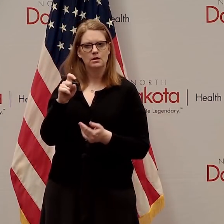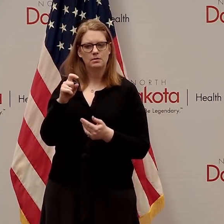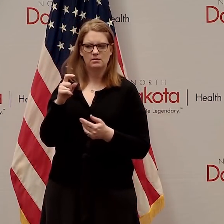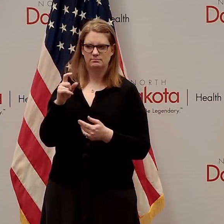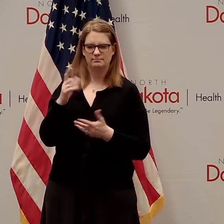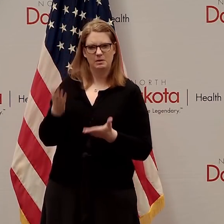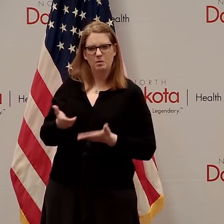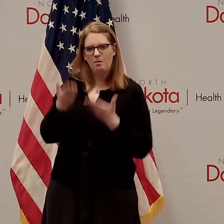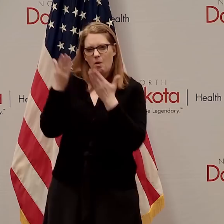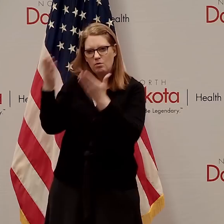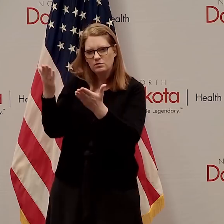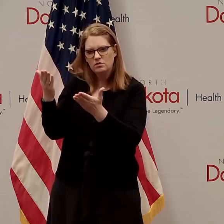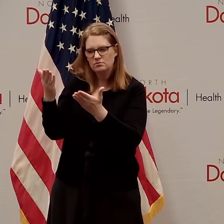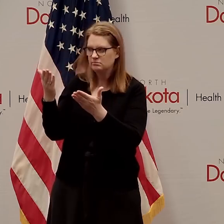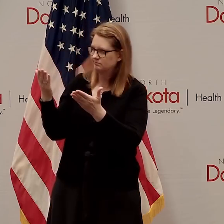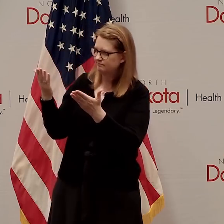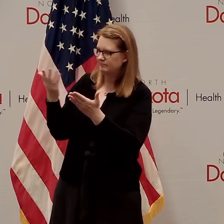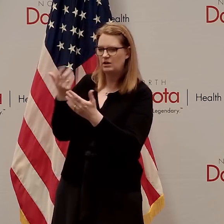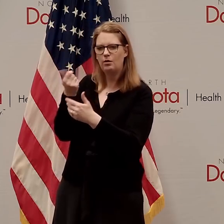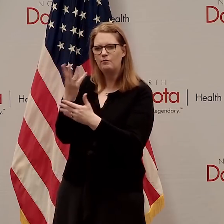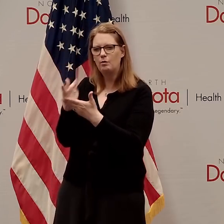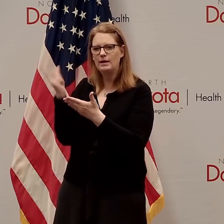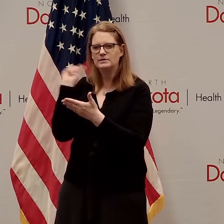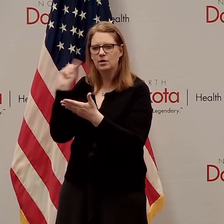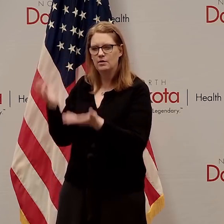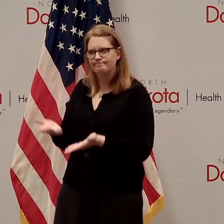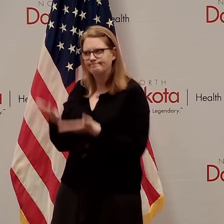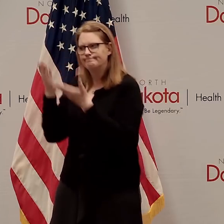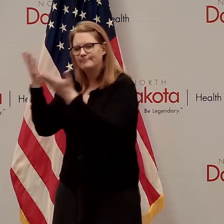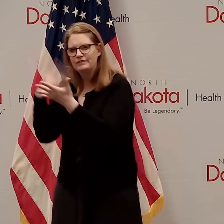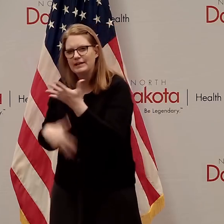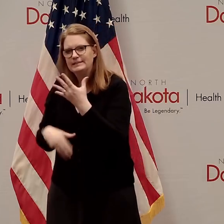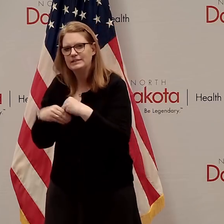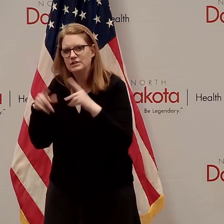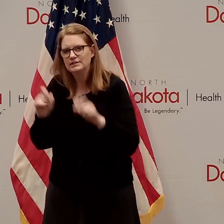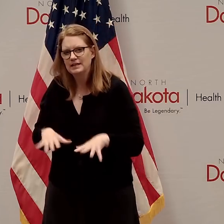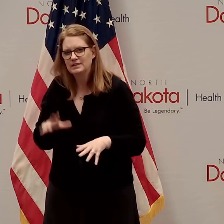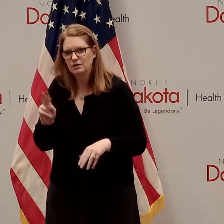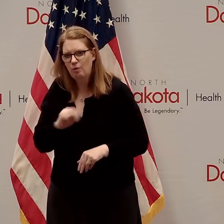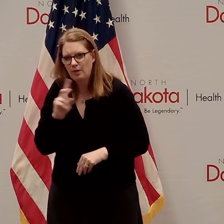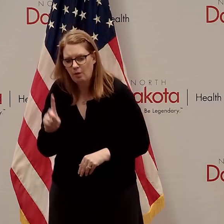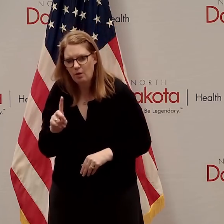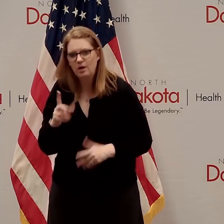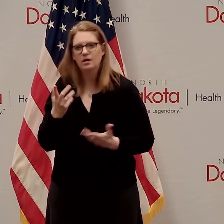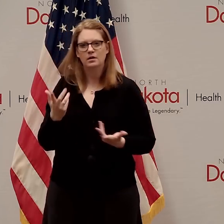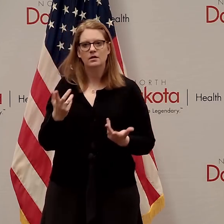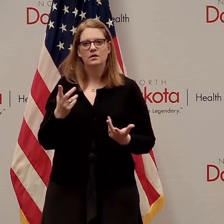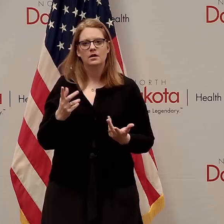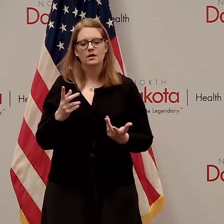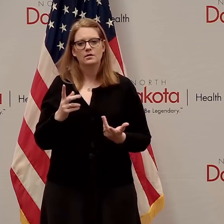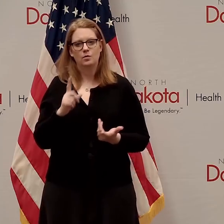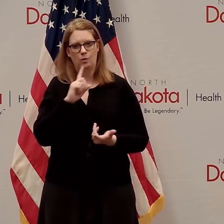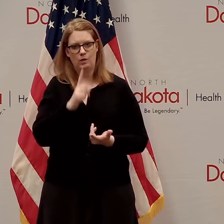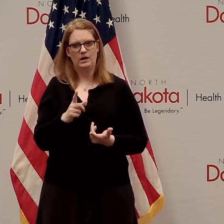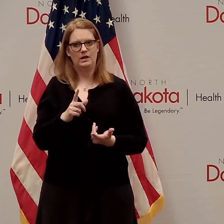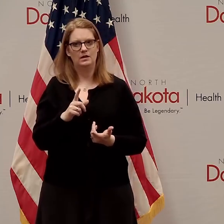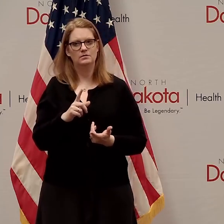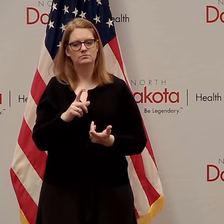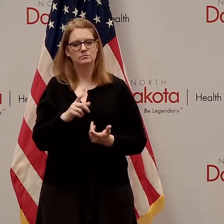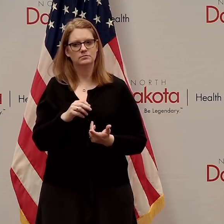had submitted a couple weeks ago about additional testing in North Dakota, and we were encouraged as North Dakota